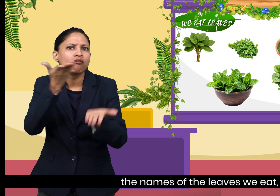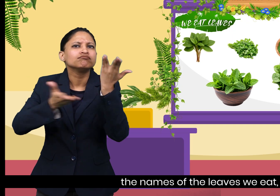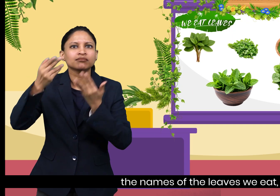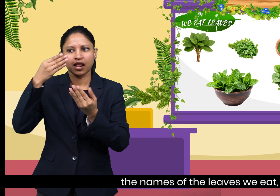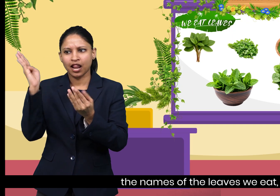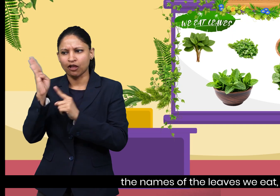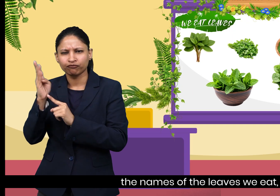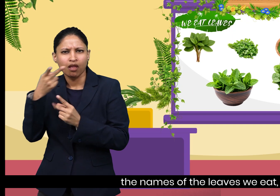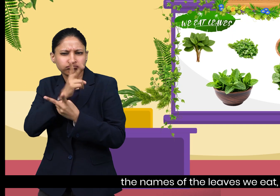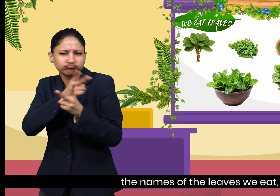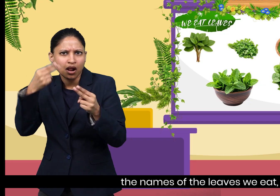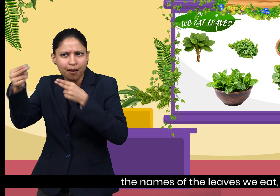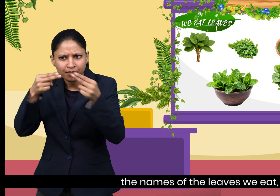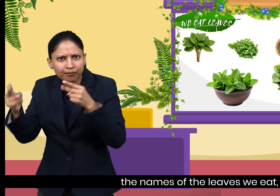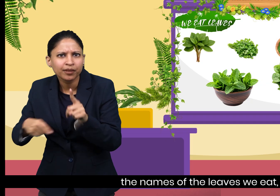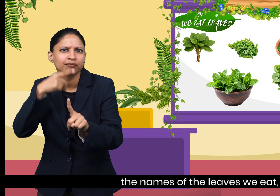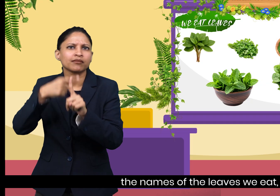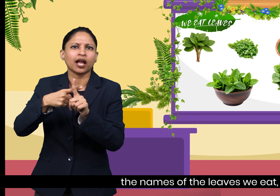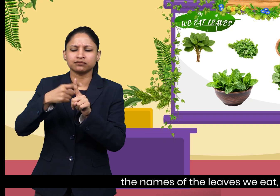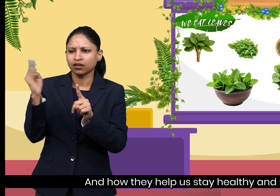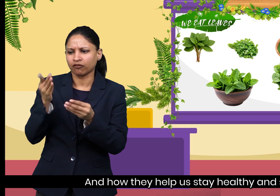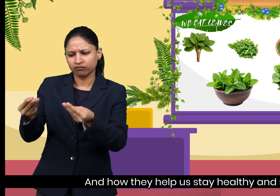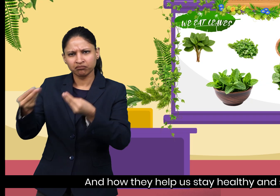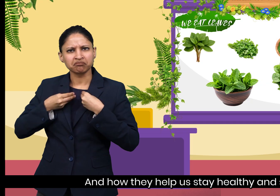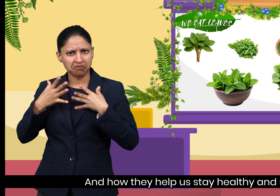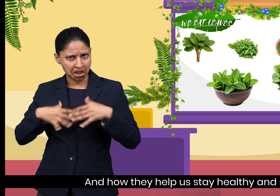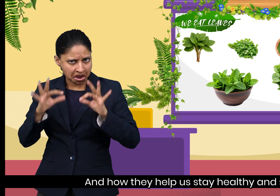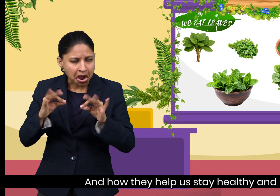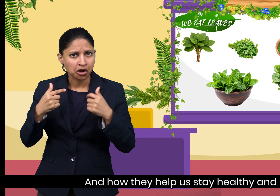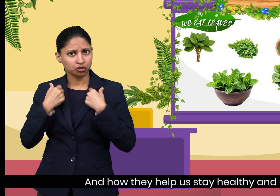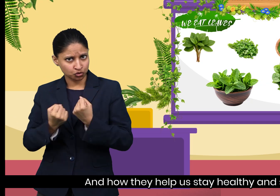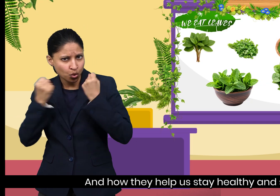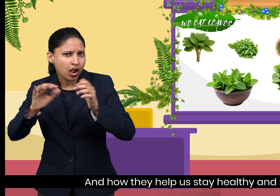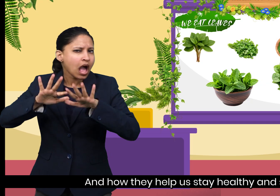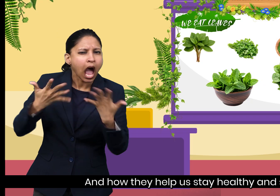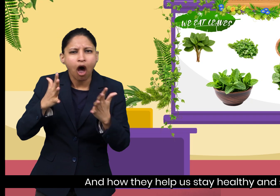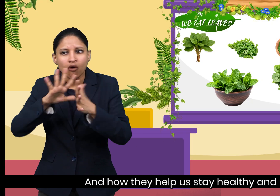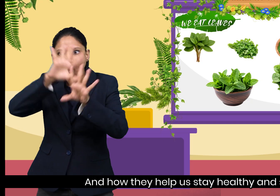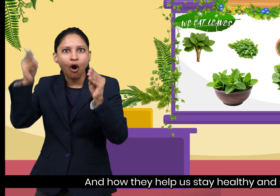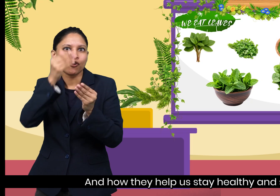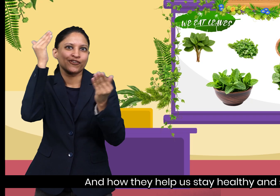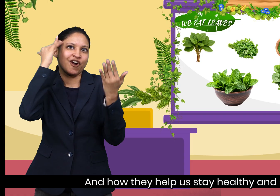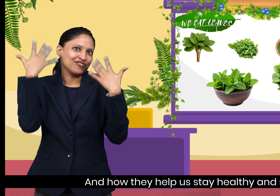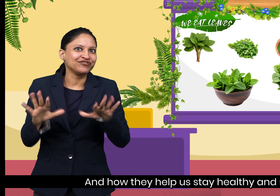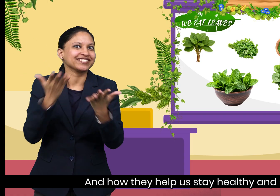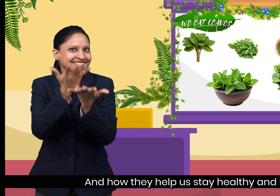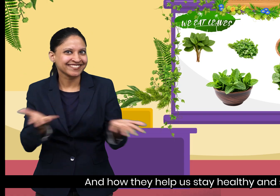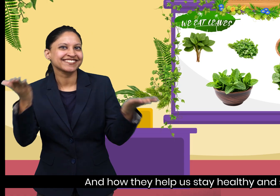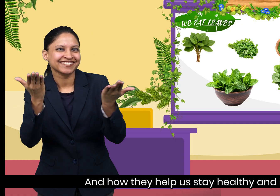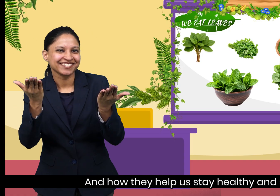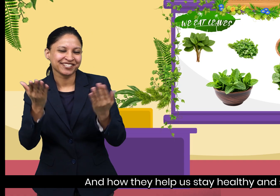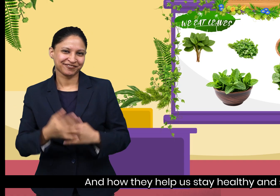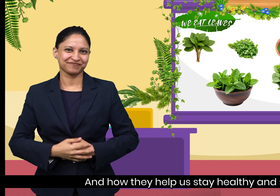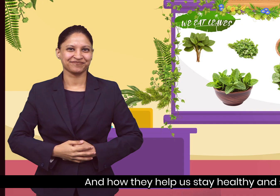the names of the leaves we eat and how they help us stay healthy and strong.